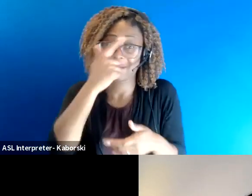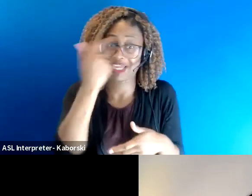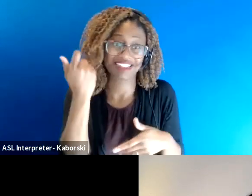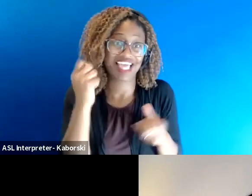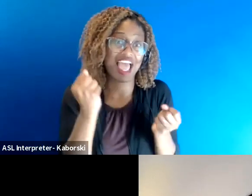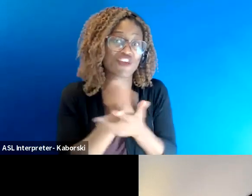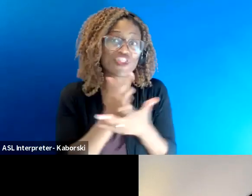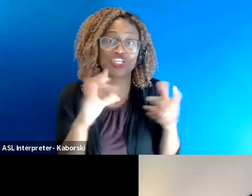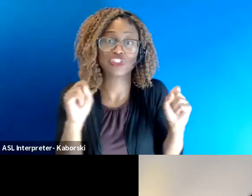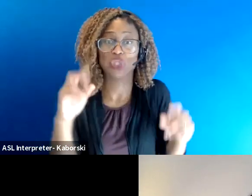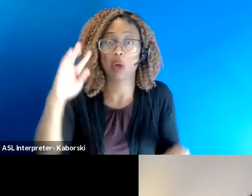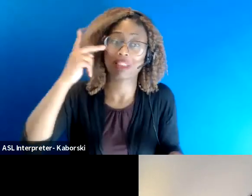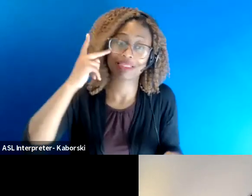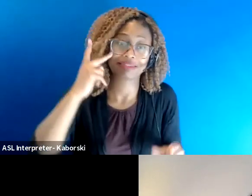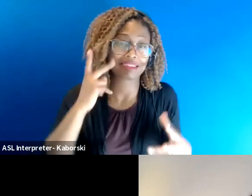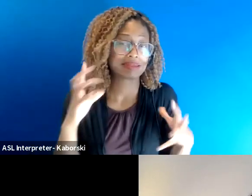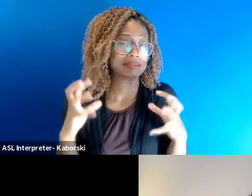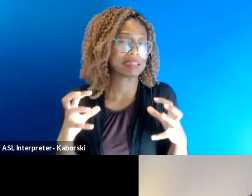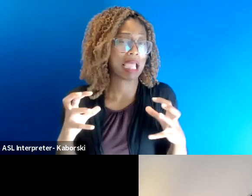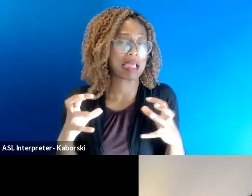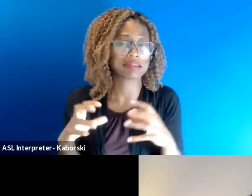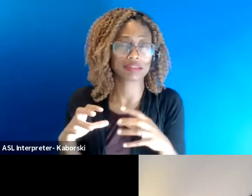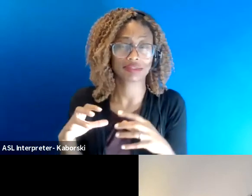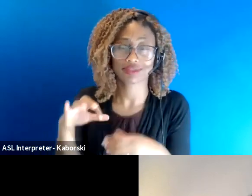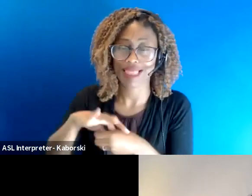we're in a tense election season. But